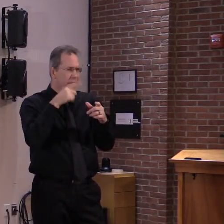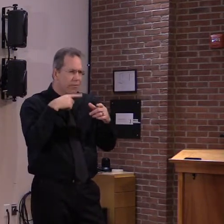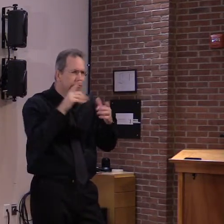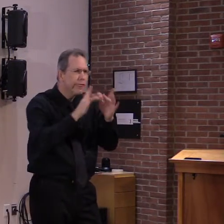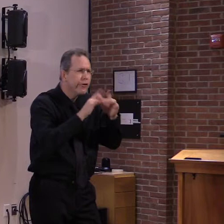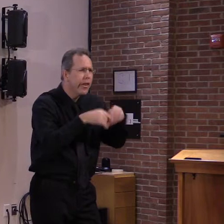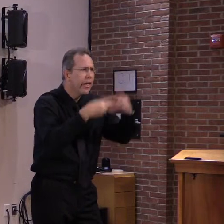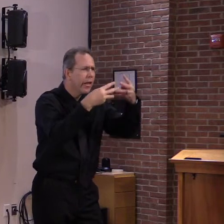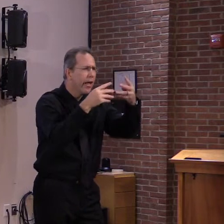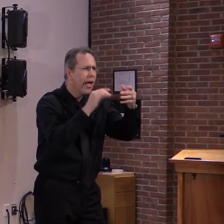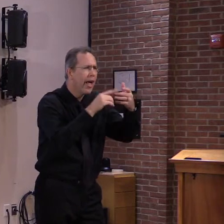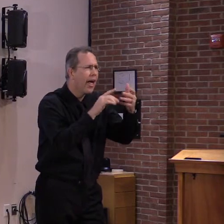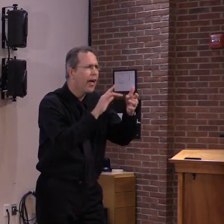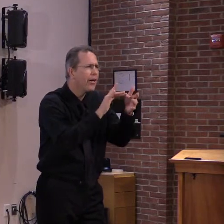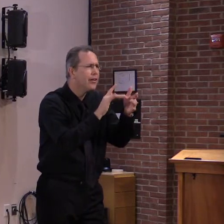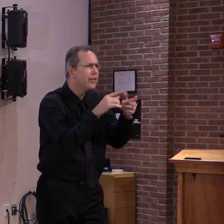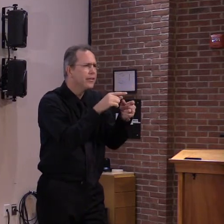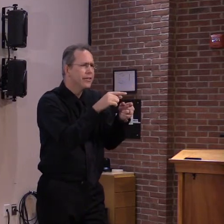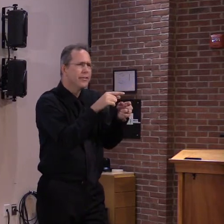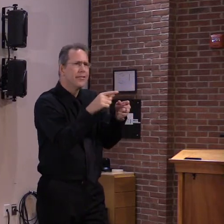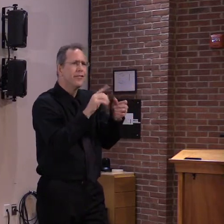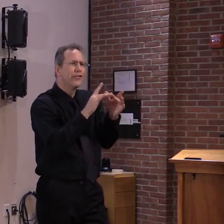will answer that.